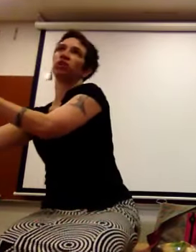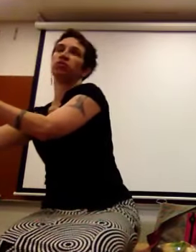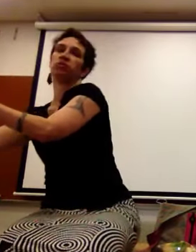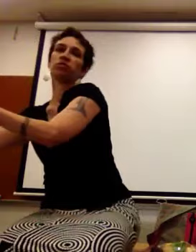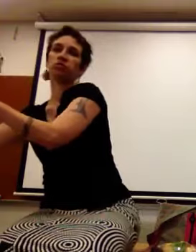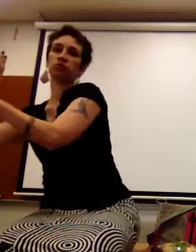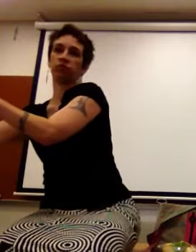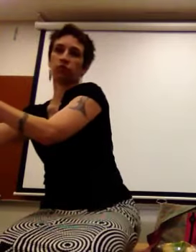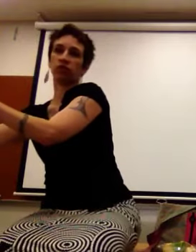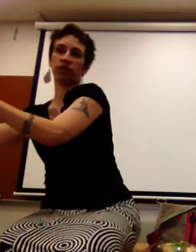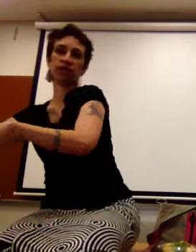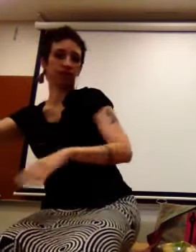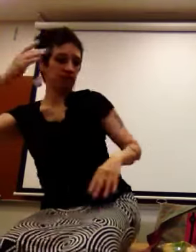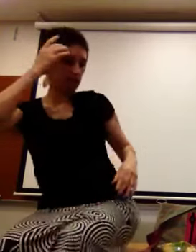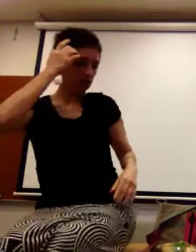to use. It's sort of towards the end.